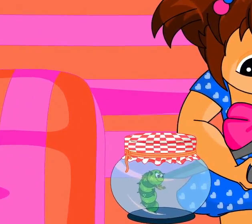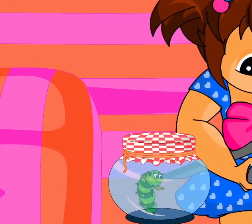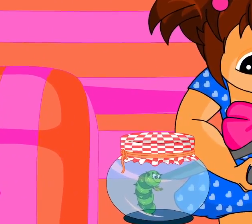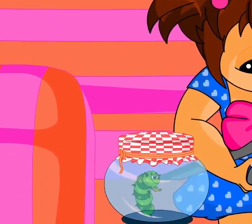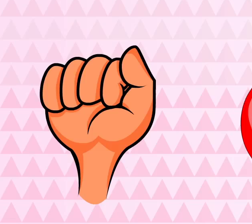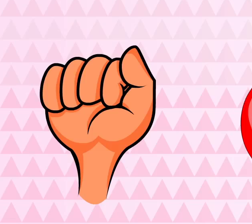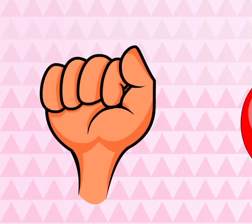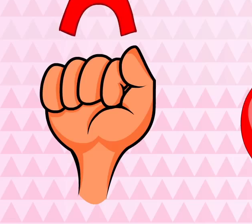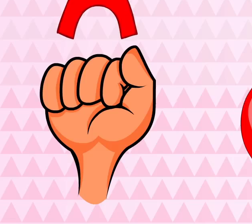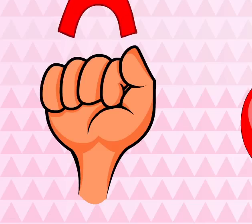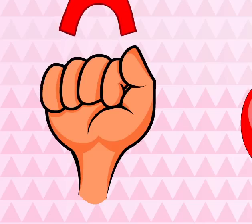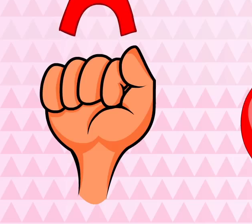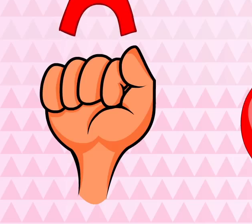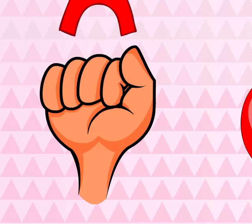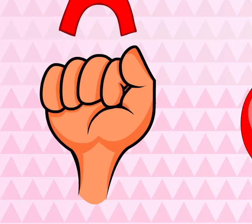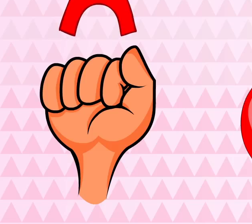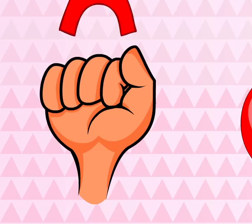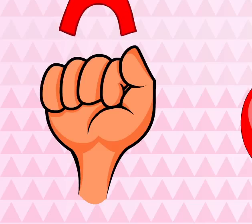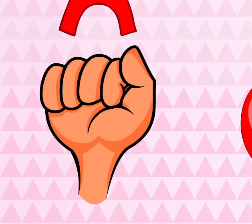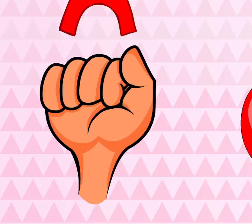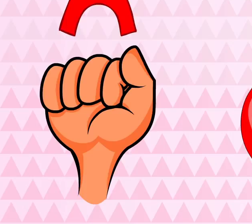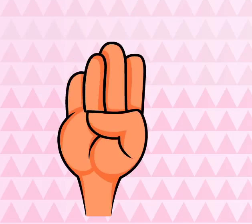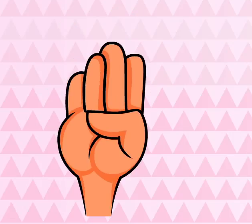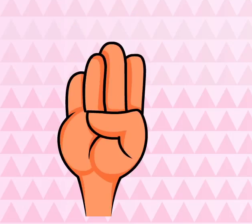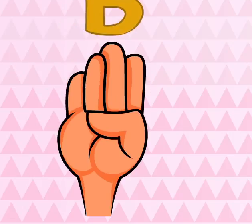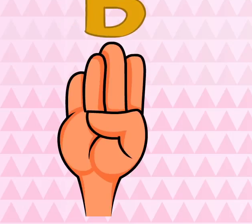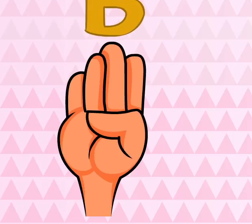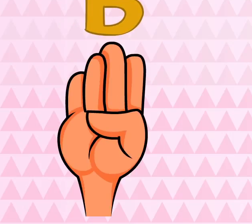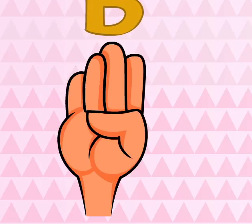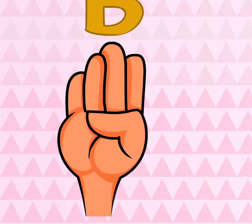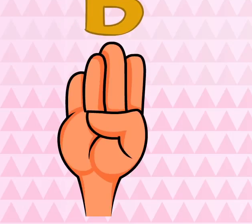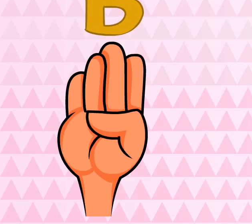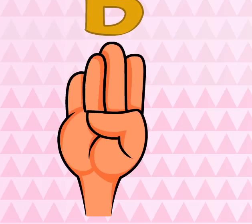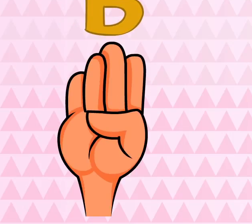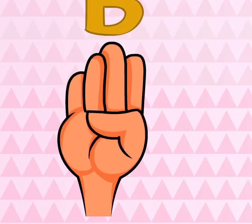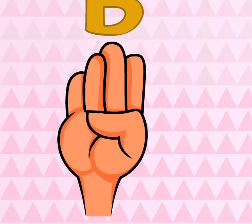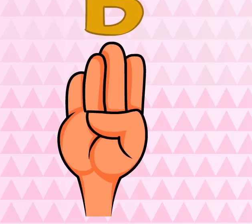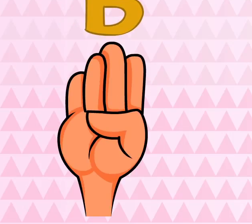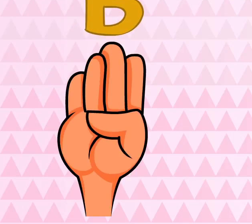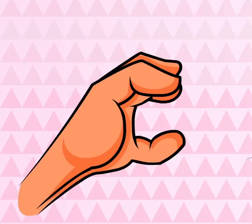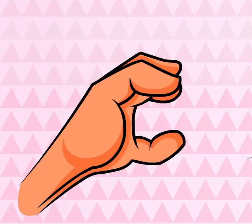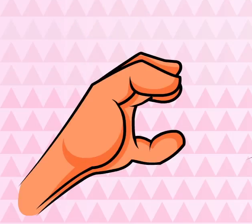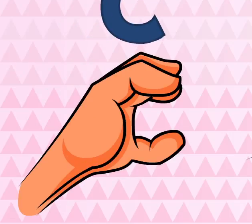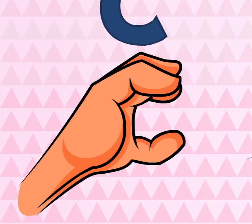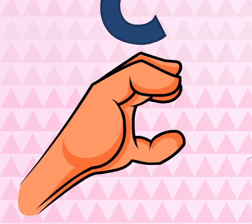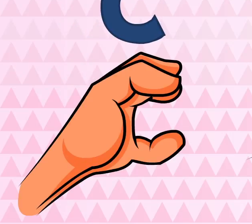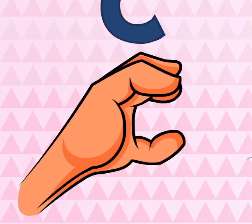A for Apple B for Ball C for Cat